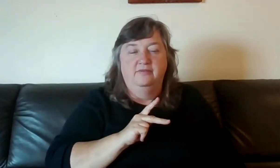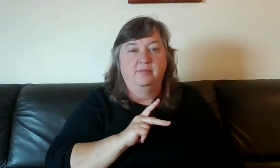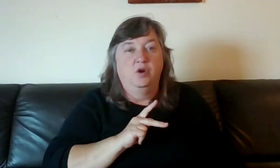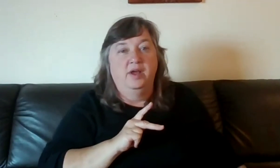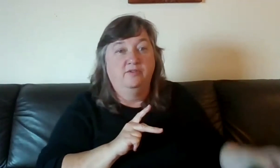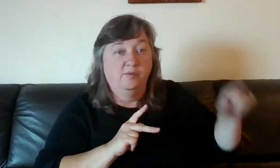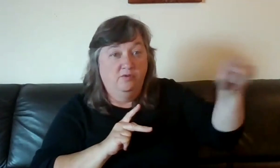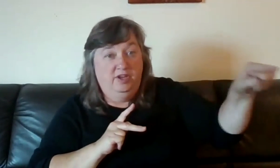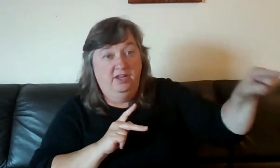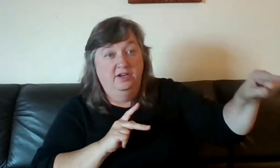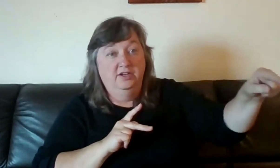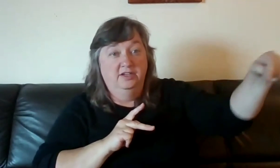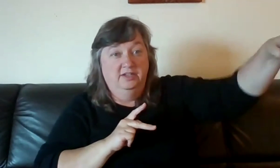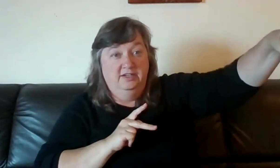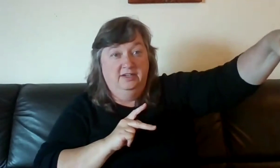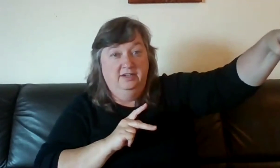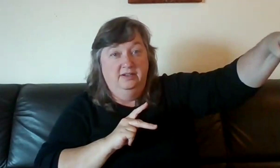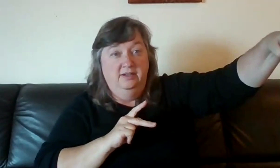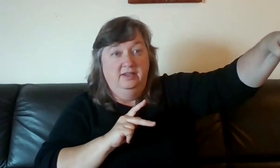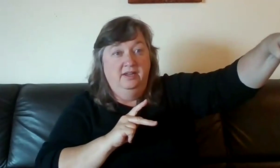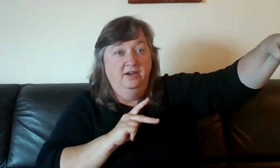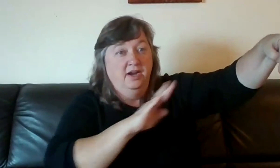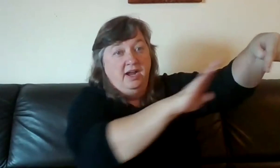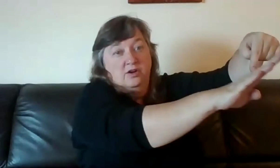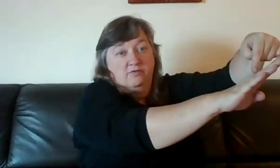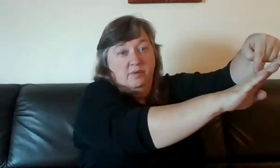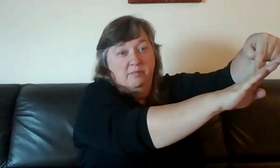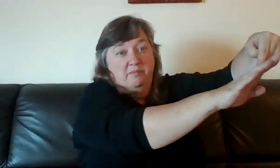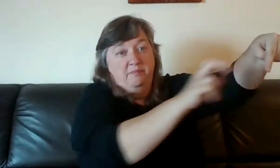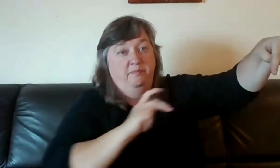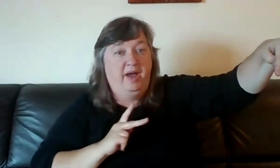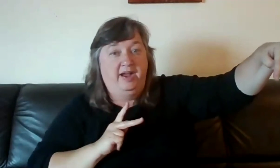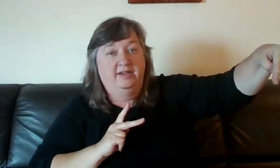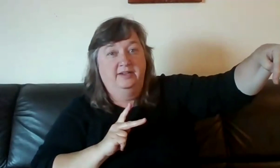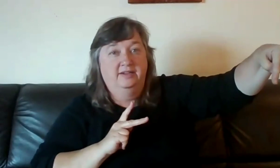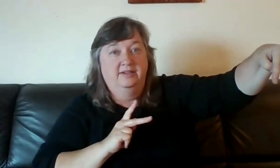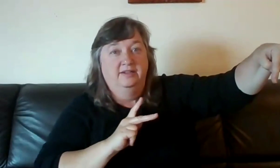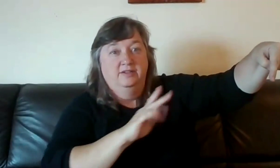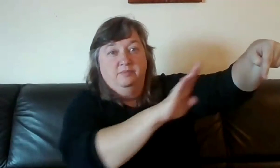I'm going from over here. Here, I'd go from back,